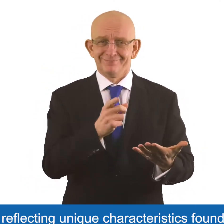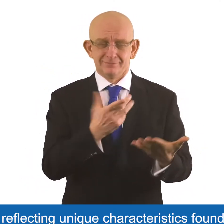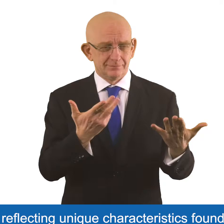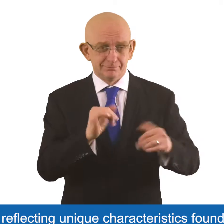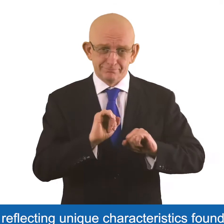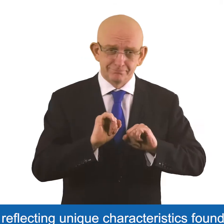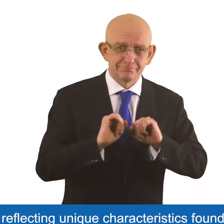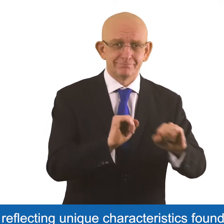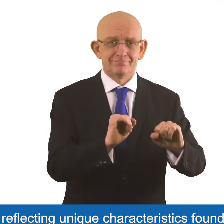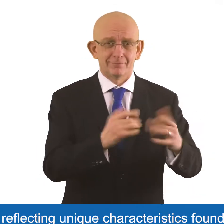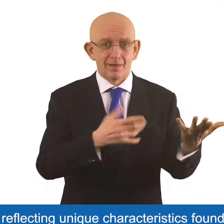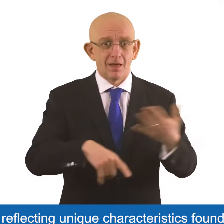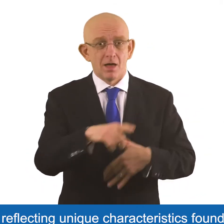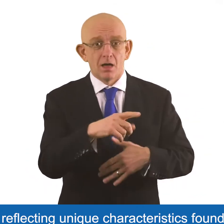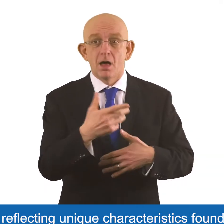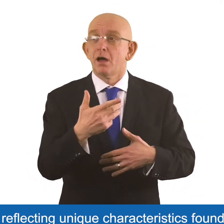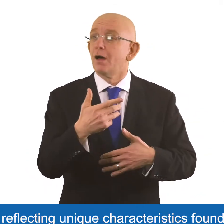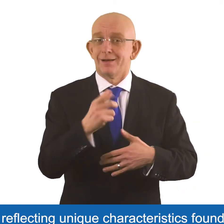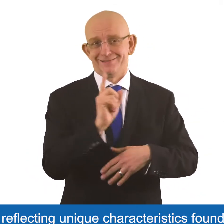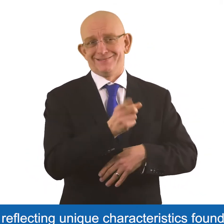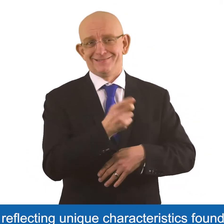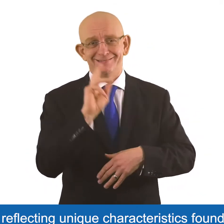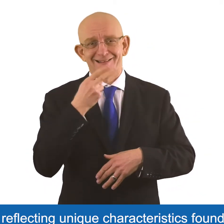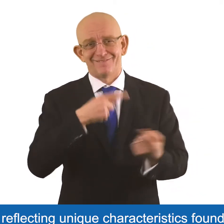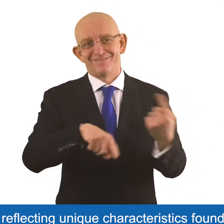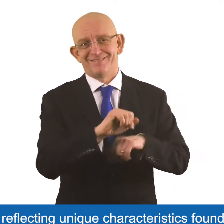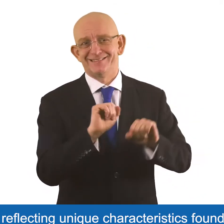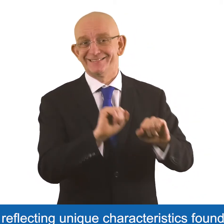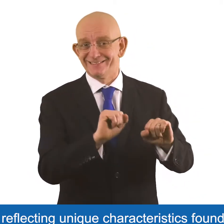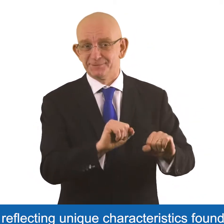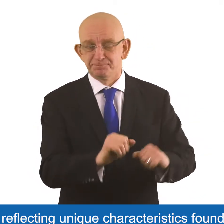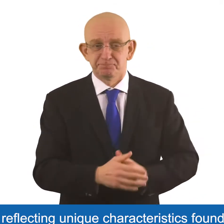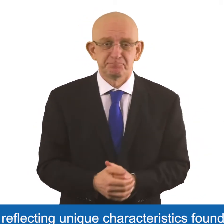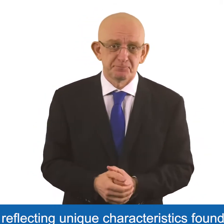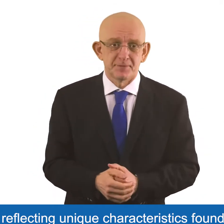Reflecting unique characteristics found amongst the population of deaf people.